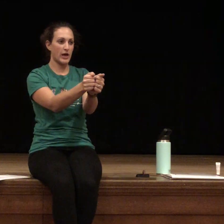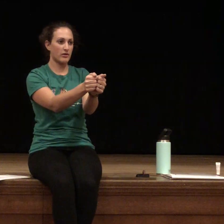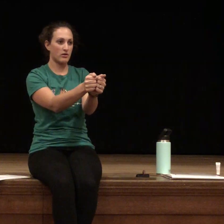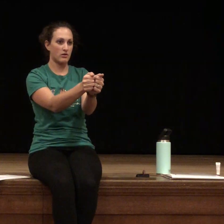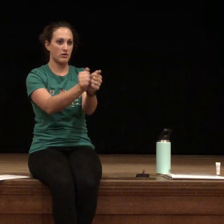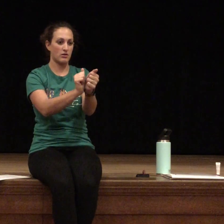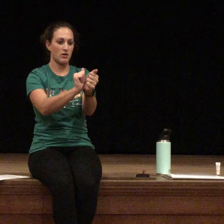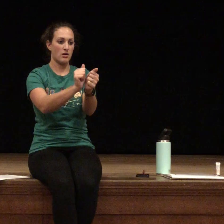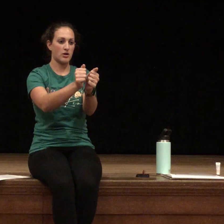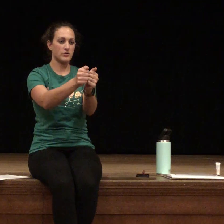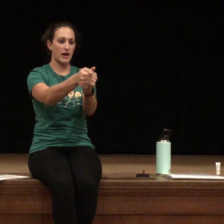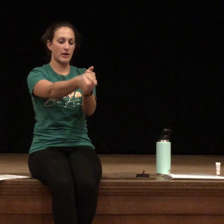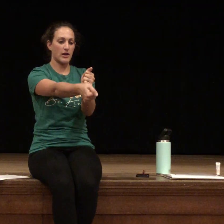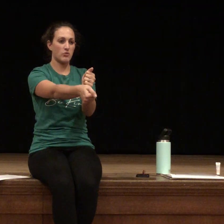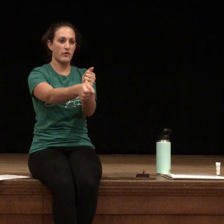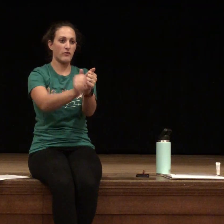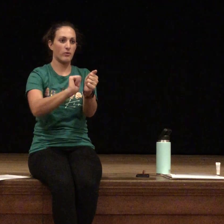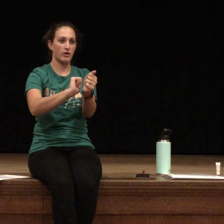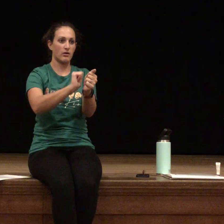together, your dominant hand moving forward.